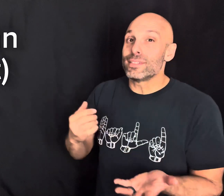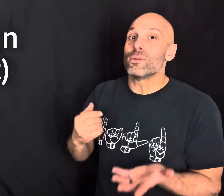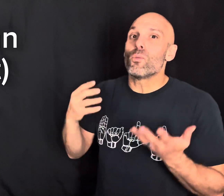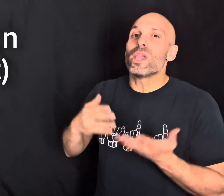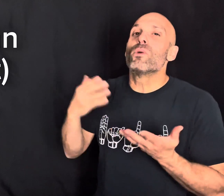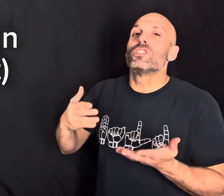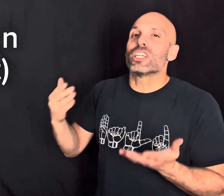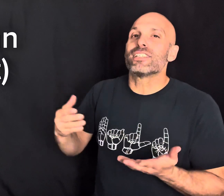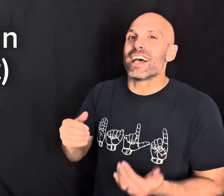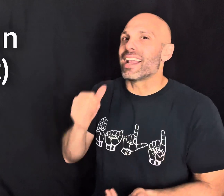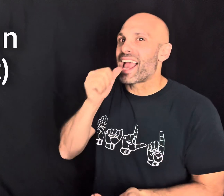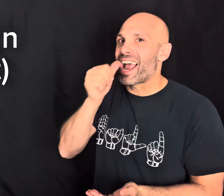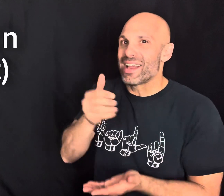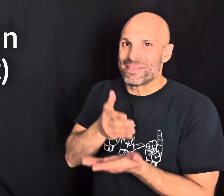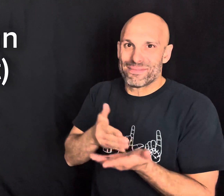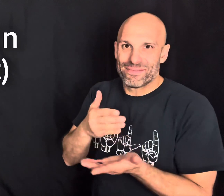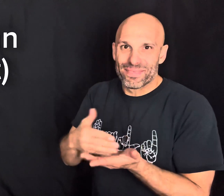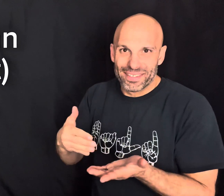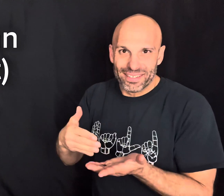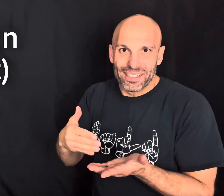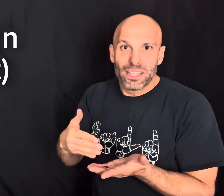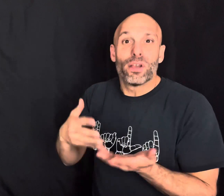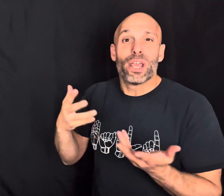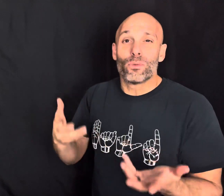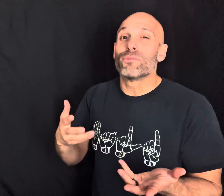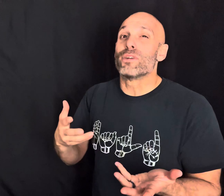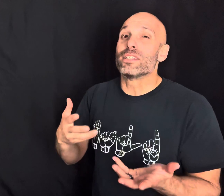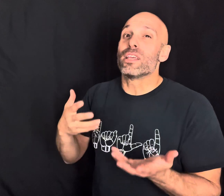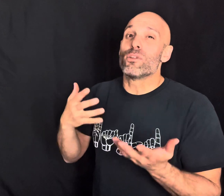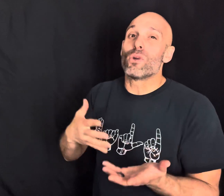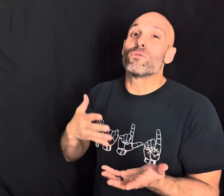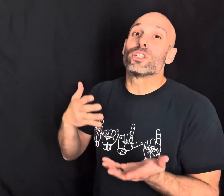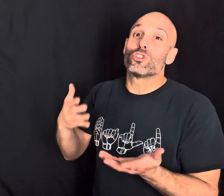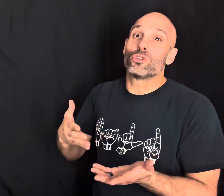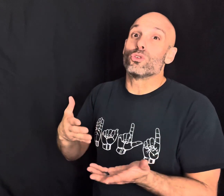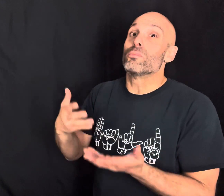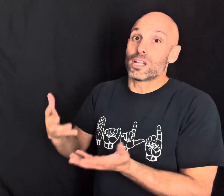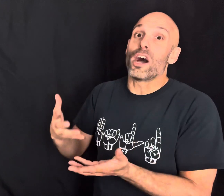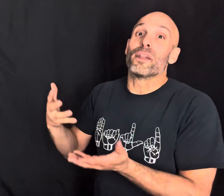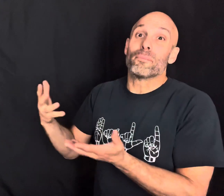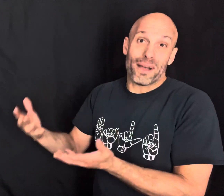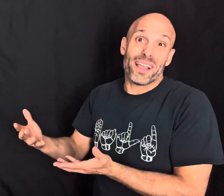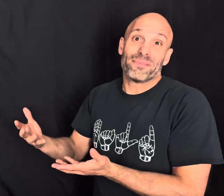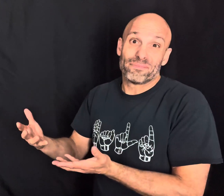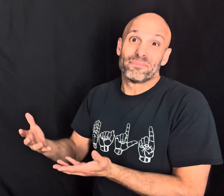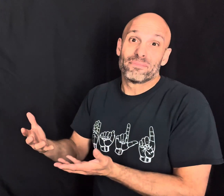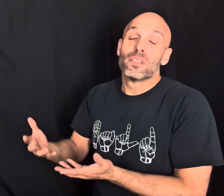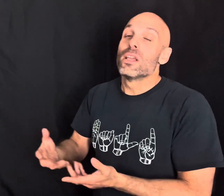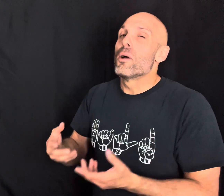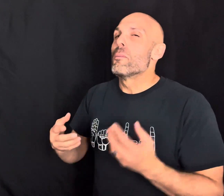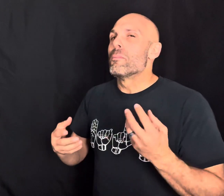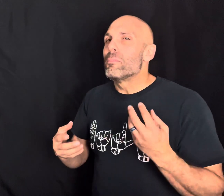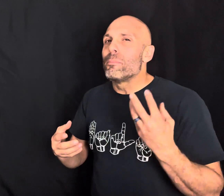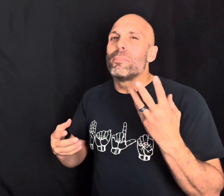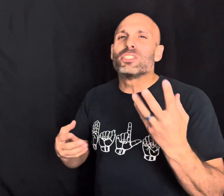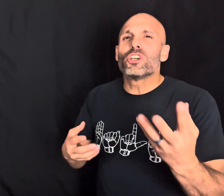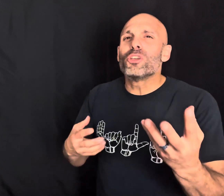we will just sign in reference to pecan pie. But so you have